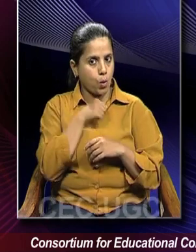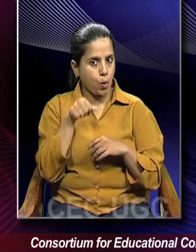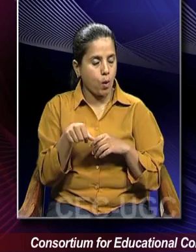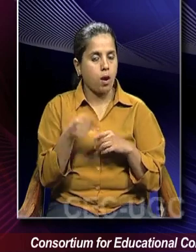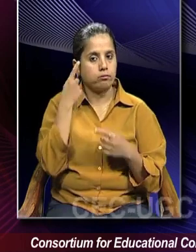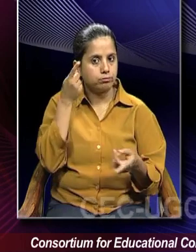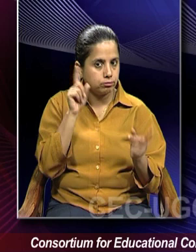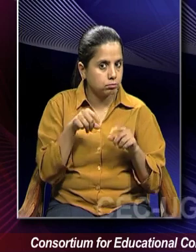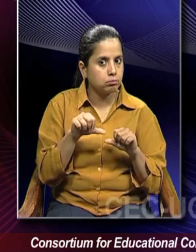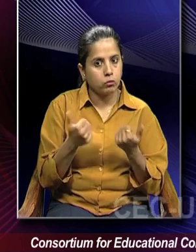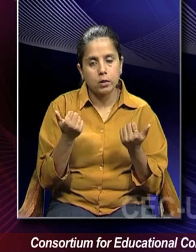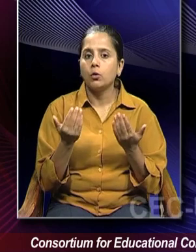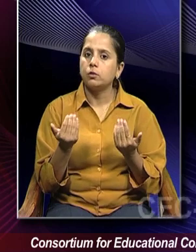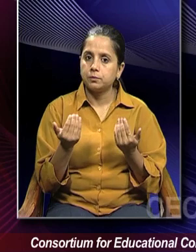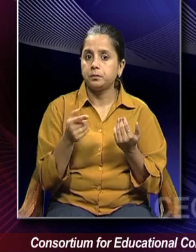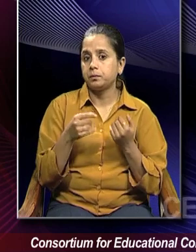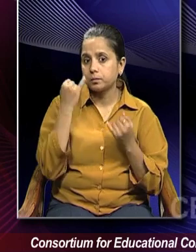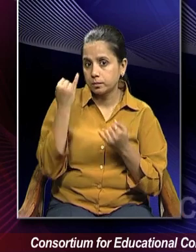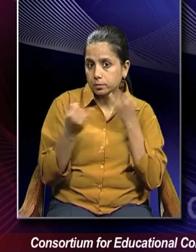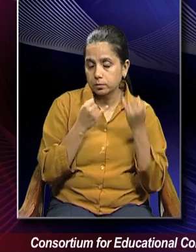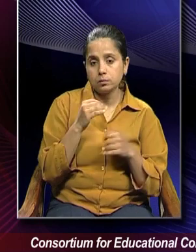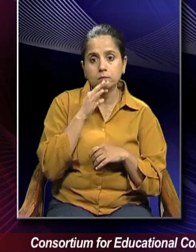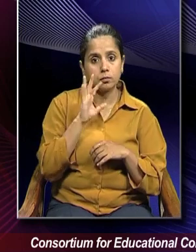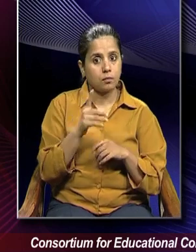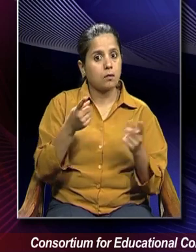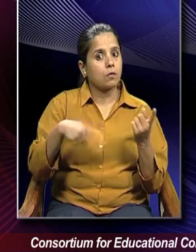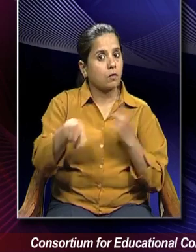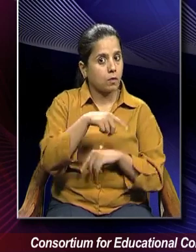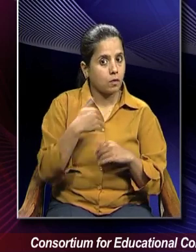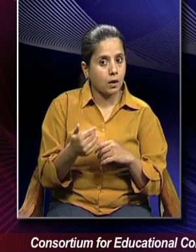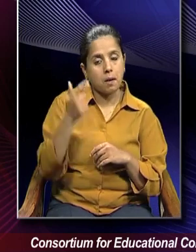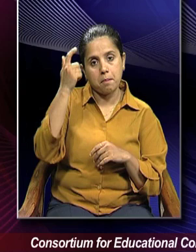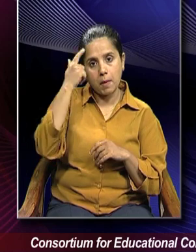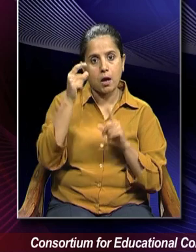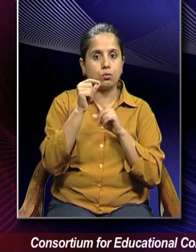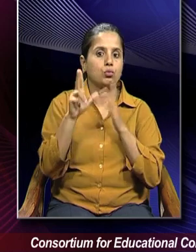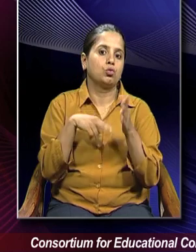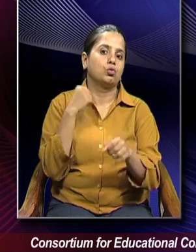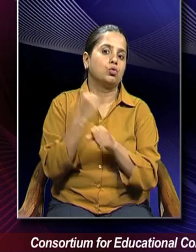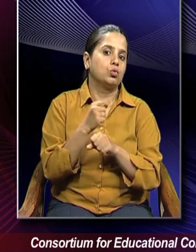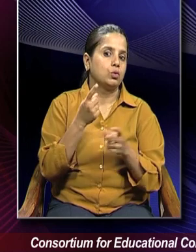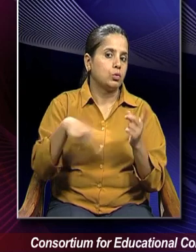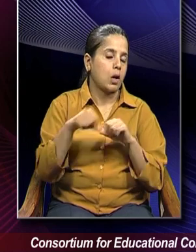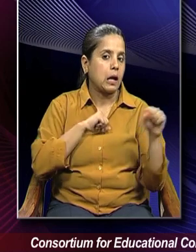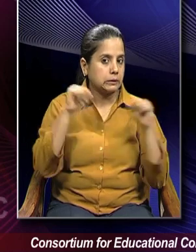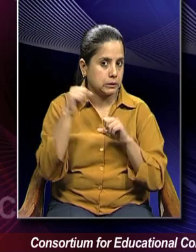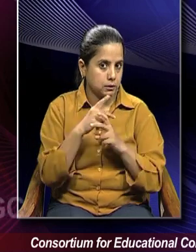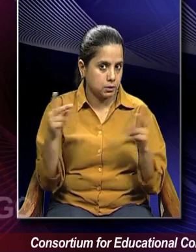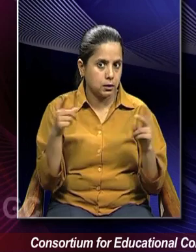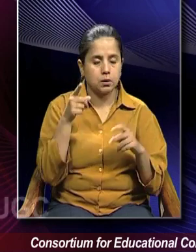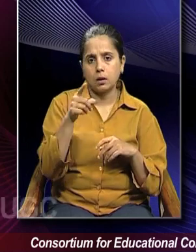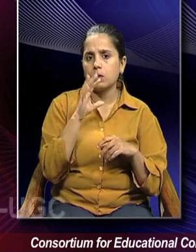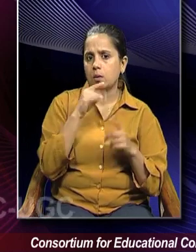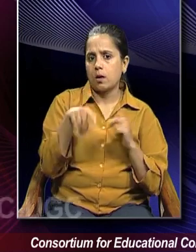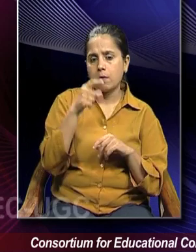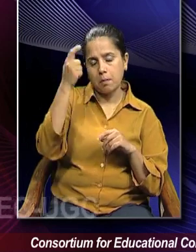capabilities. And this search is actually facilitated through a mind pooling exercise, where you actually pool